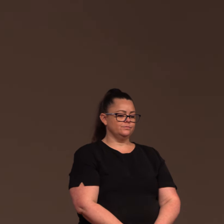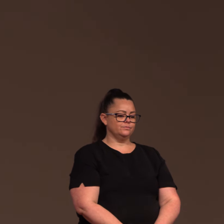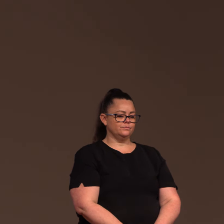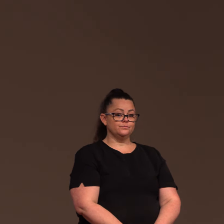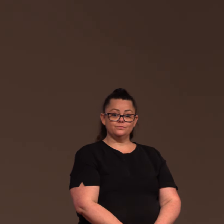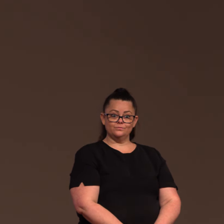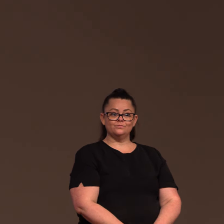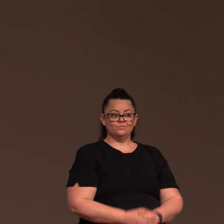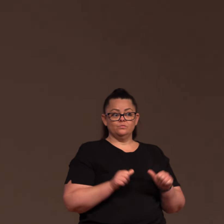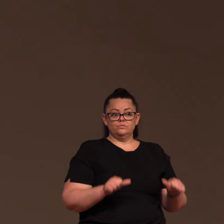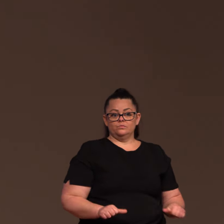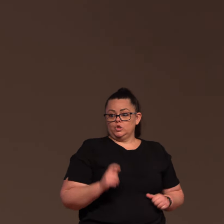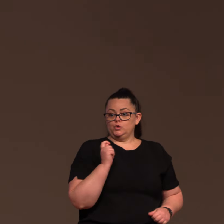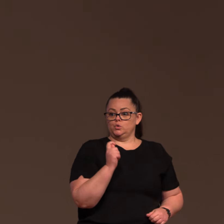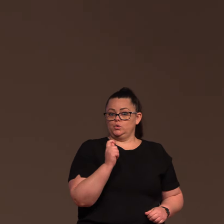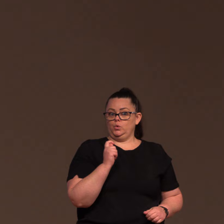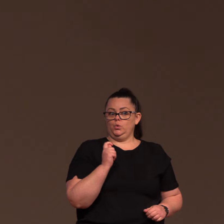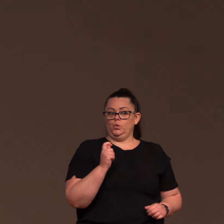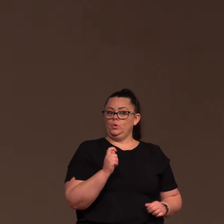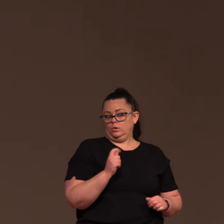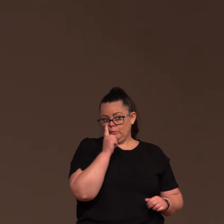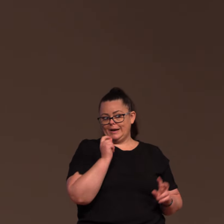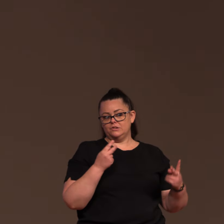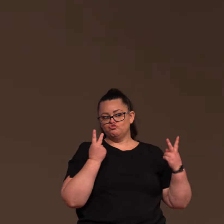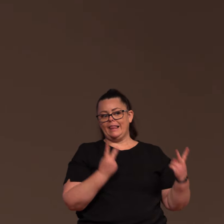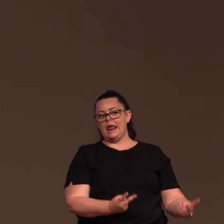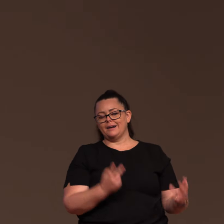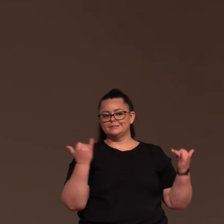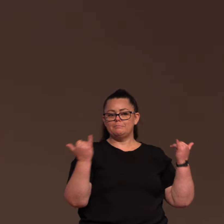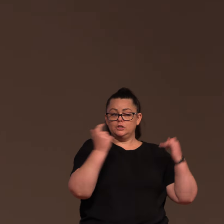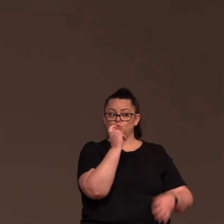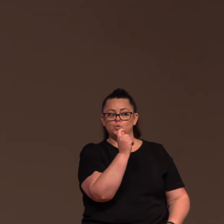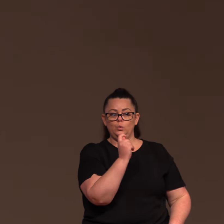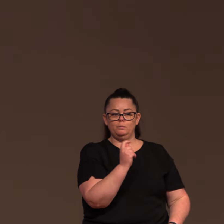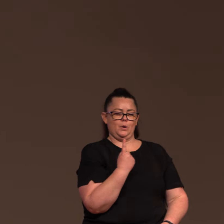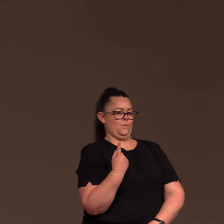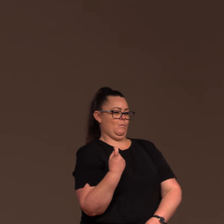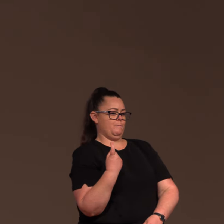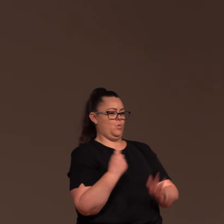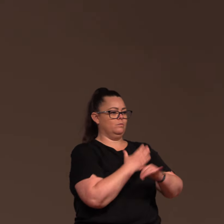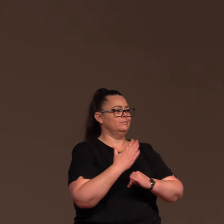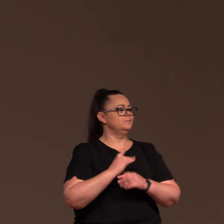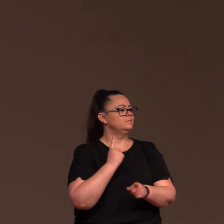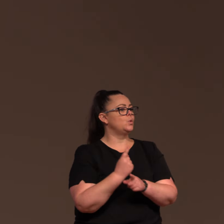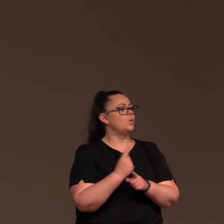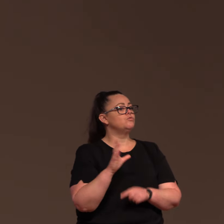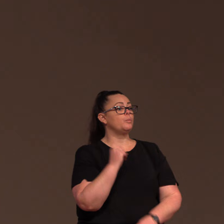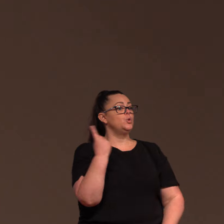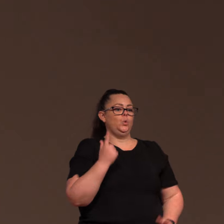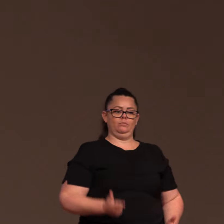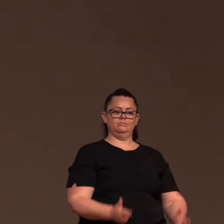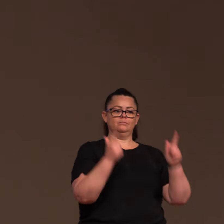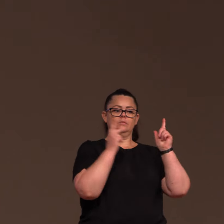All right, it is almost time to relax and get the party started, but just before we finish, a final word goes to the CEO of